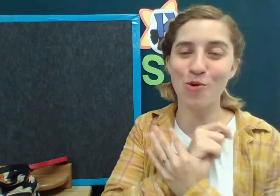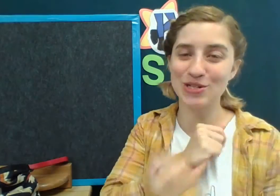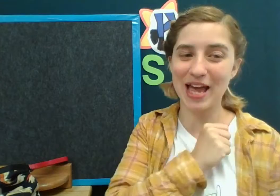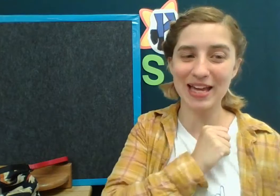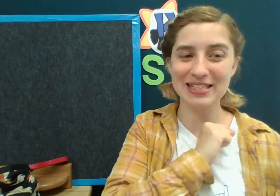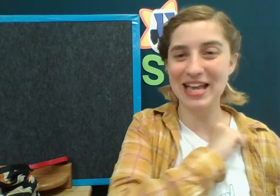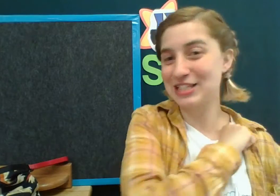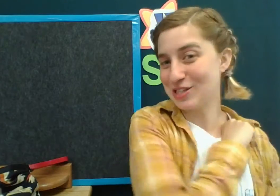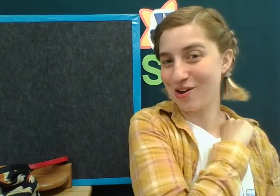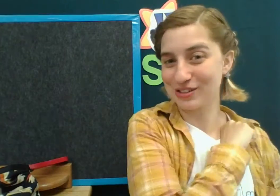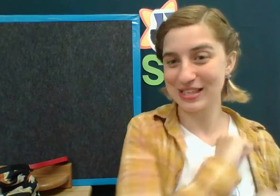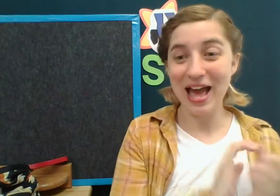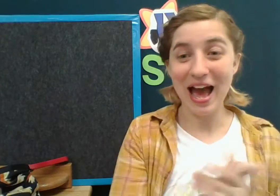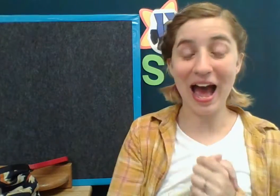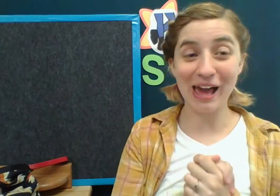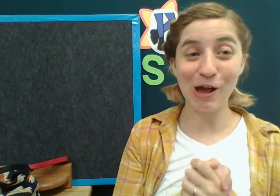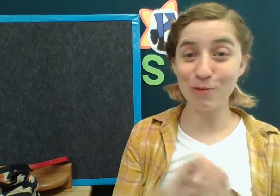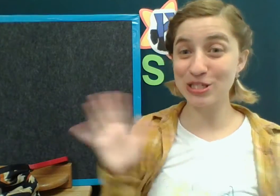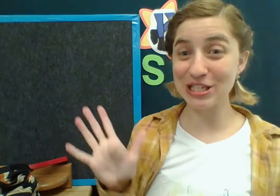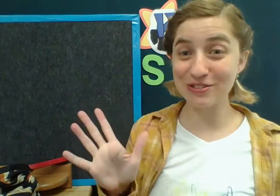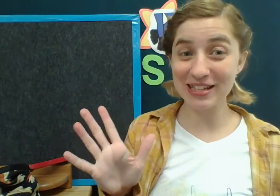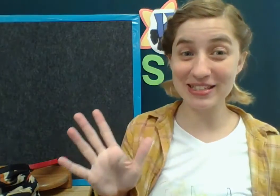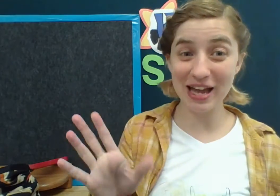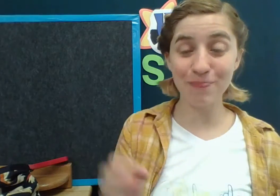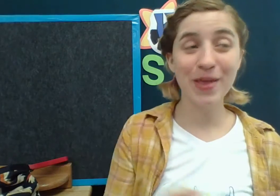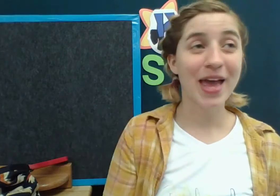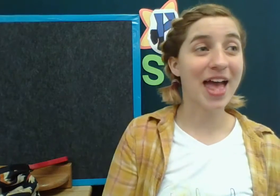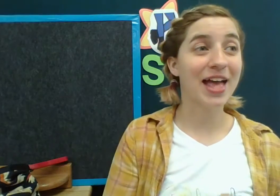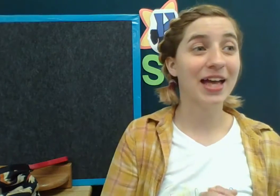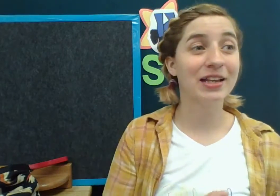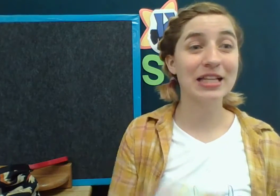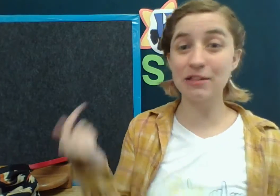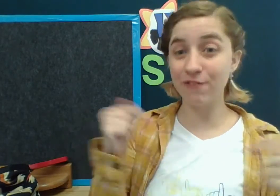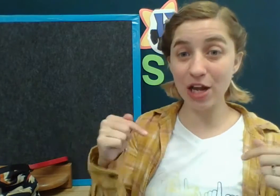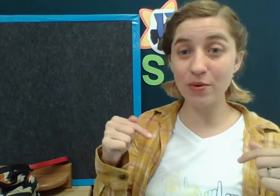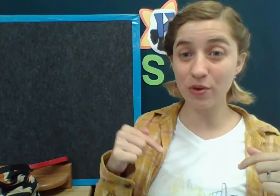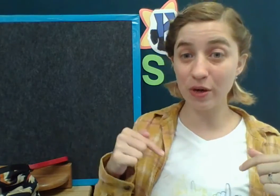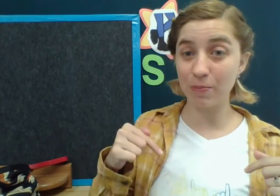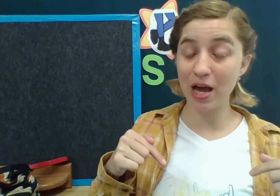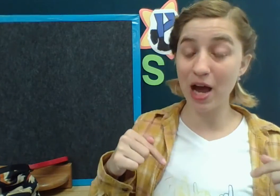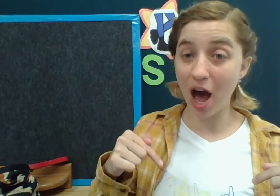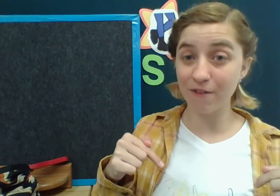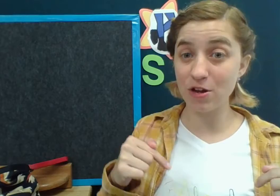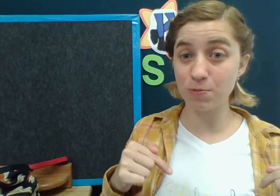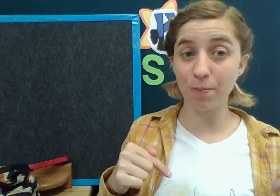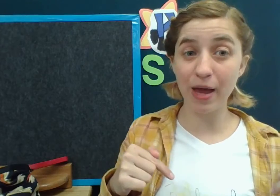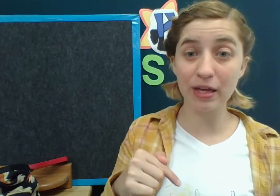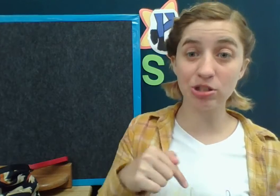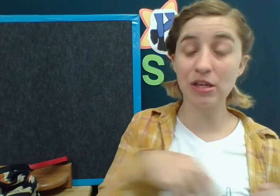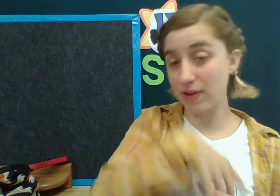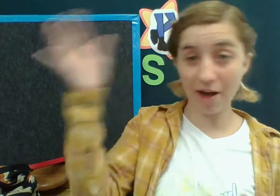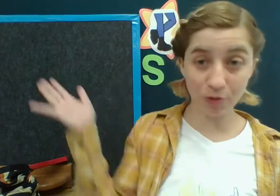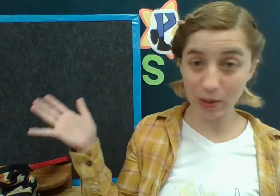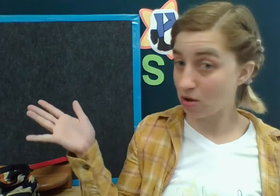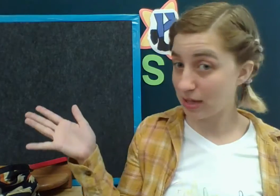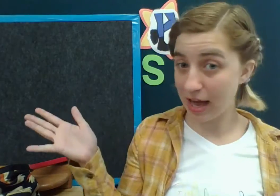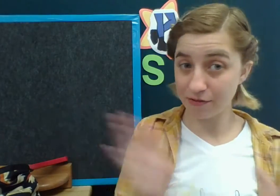more signs and songs. I hope to see you next time. And this video is going to be on our Facebook page even after we go live,